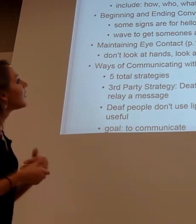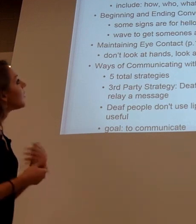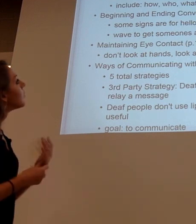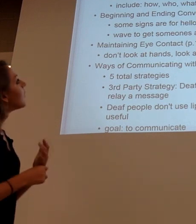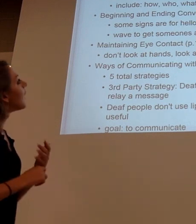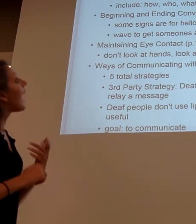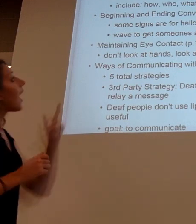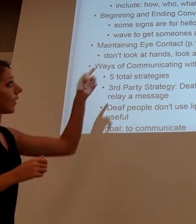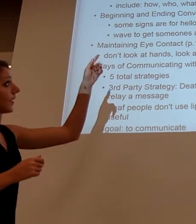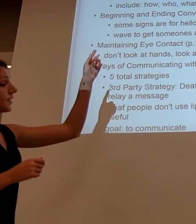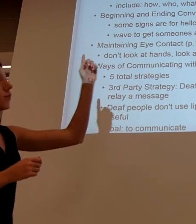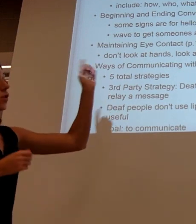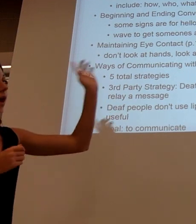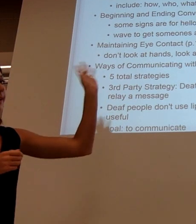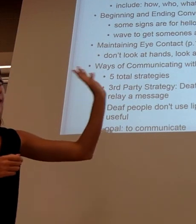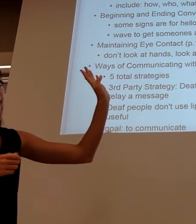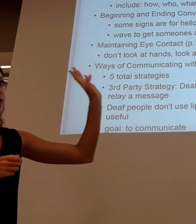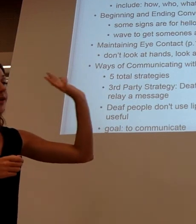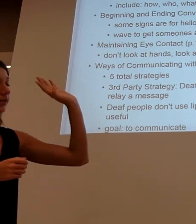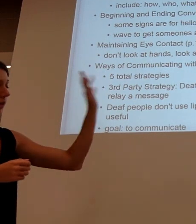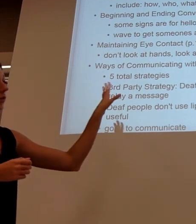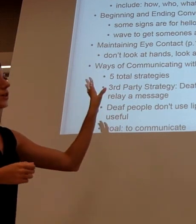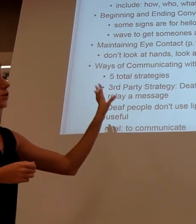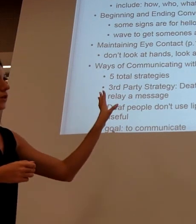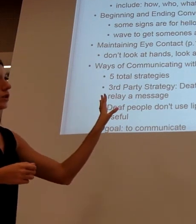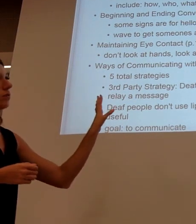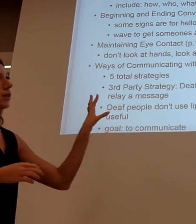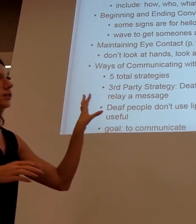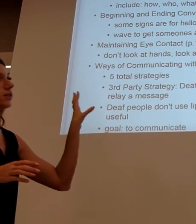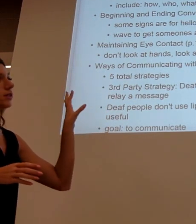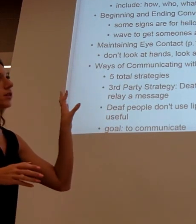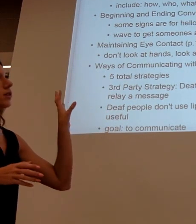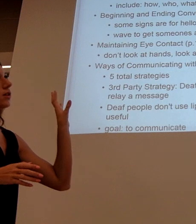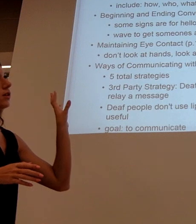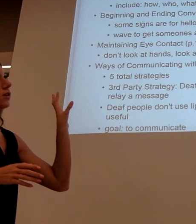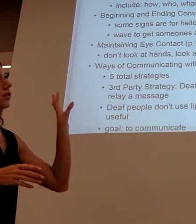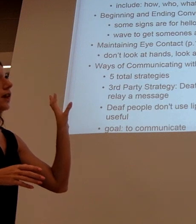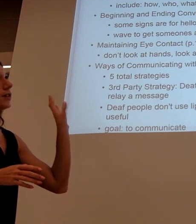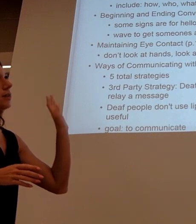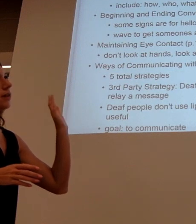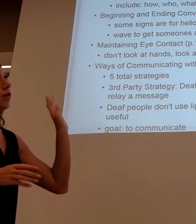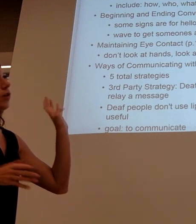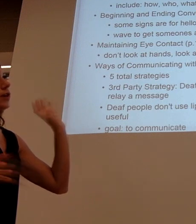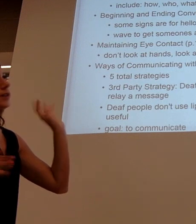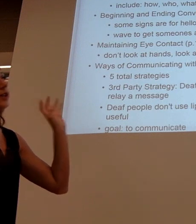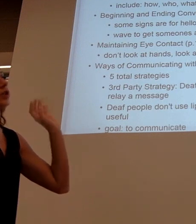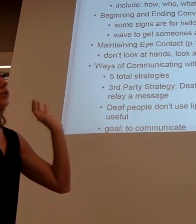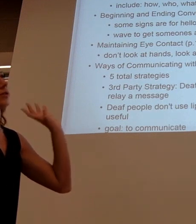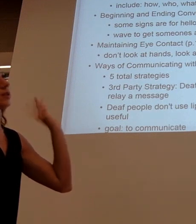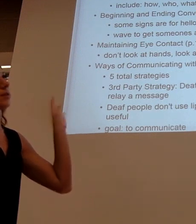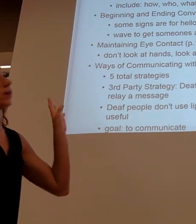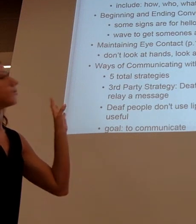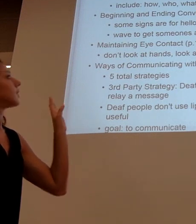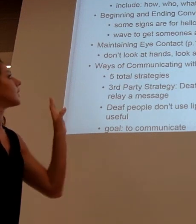But how is, even though it has an H, it's a WH question because it's asking about like the orientation of someone, I guess.